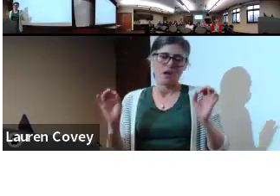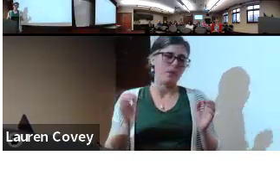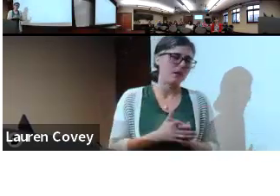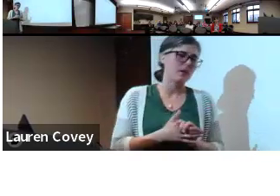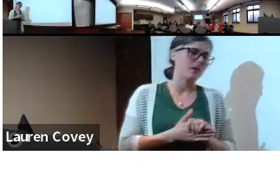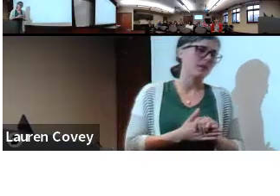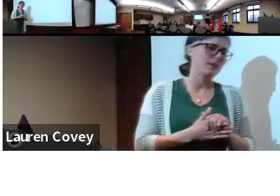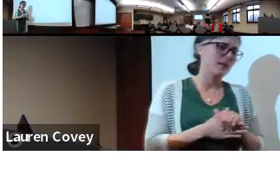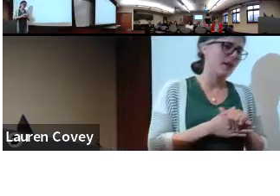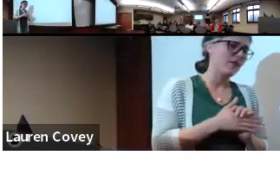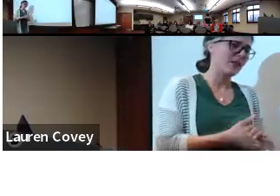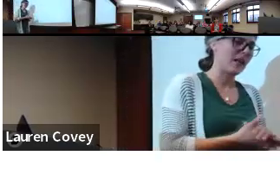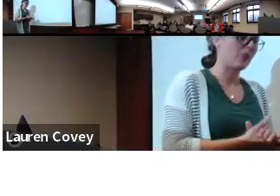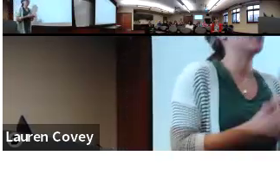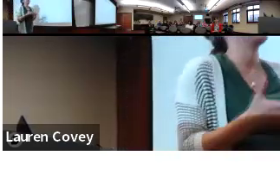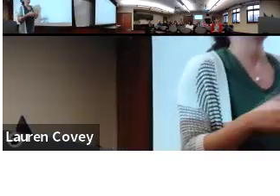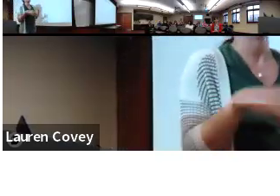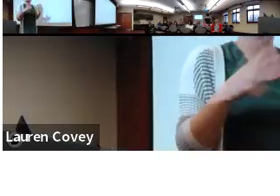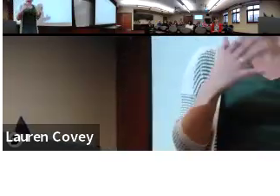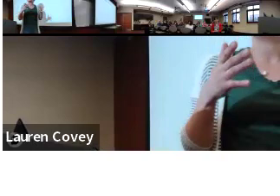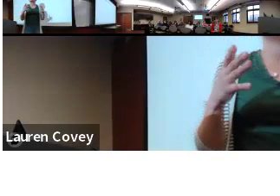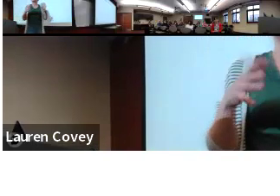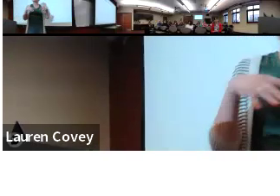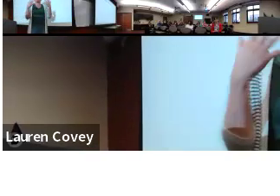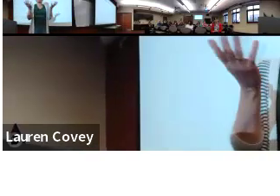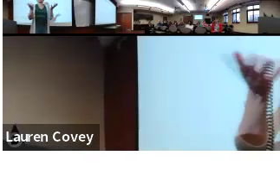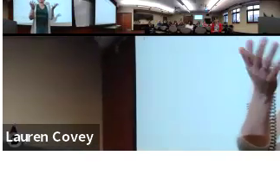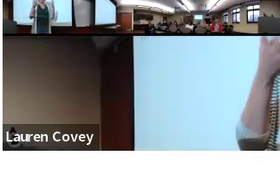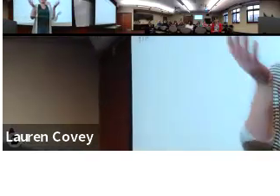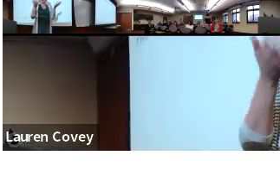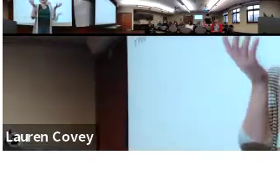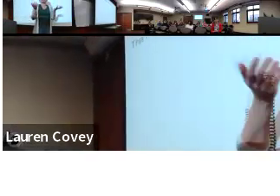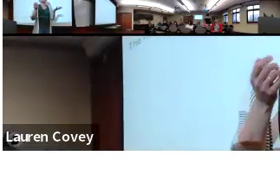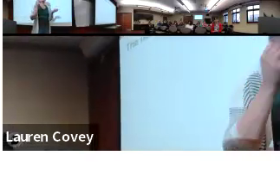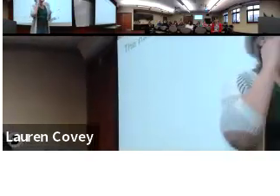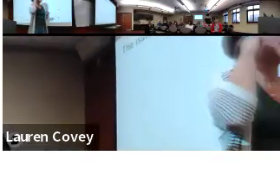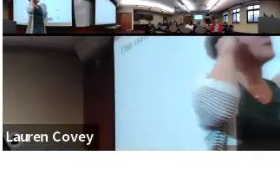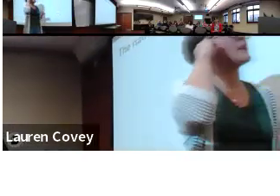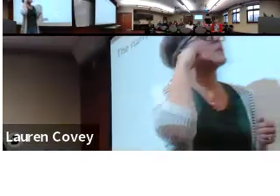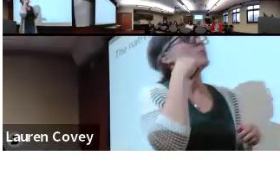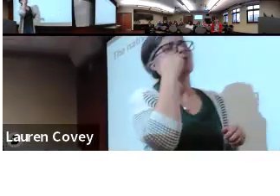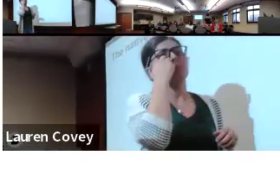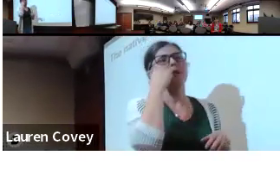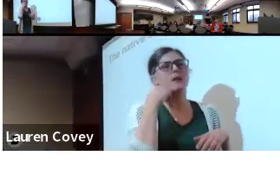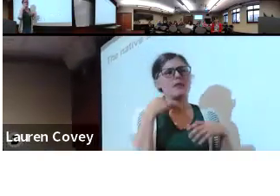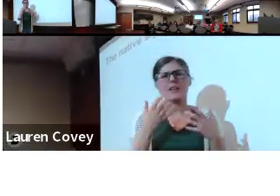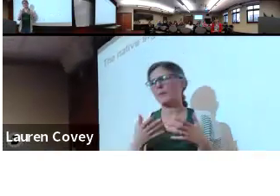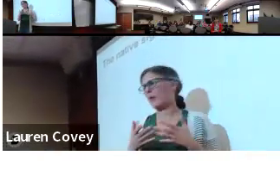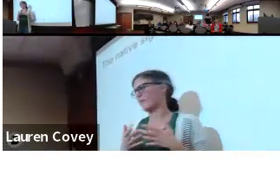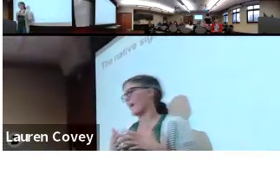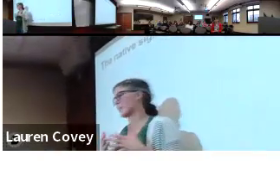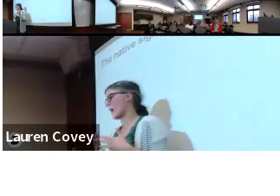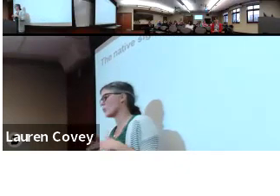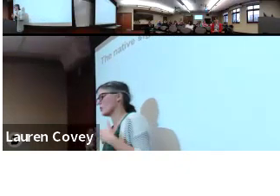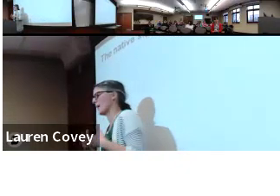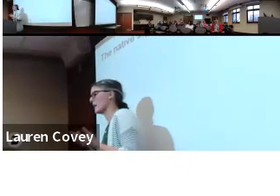All right, but if sign languages then are natural, typical, normal languages, then we should be thinking